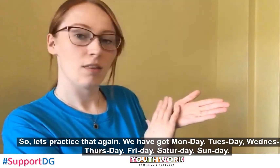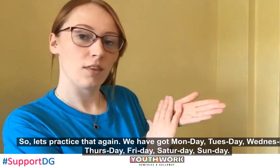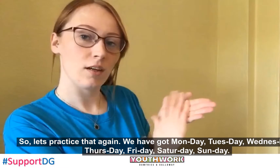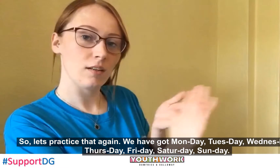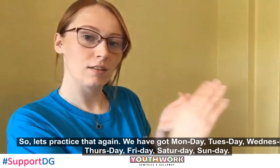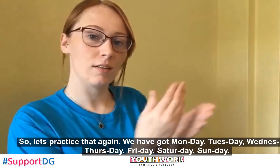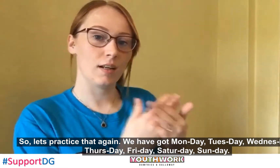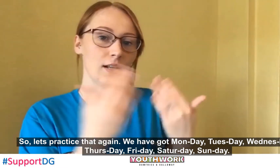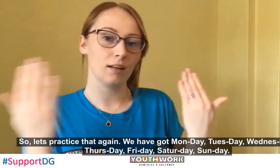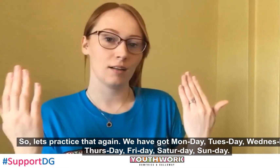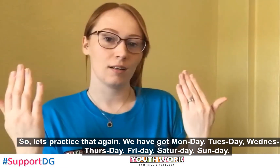Thursday,